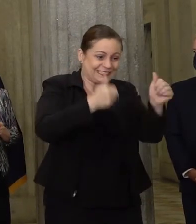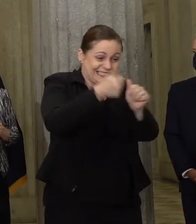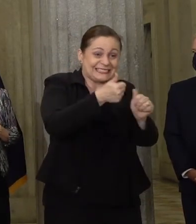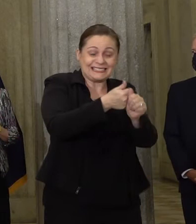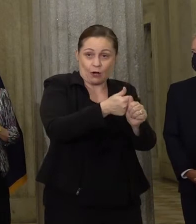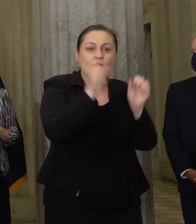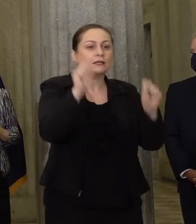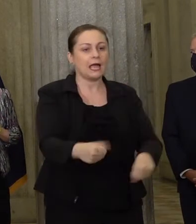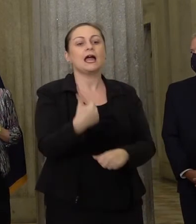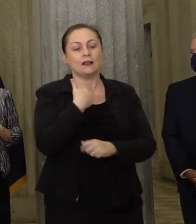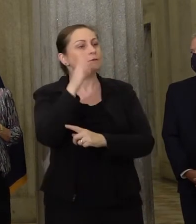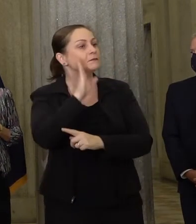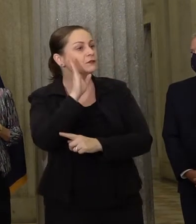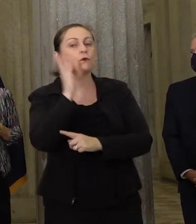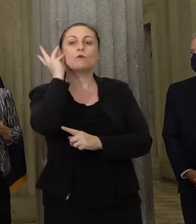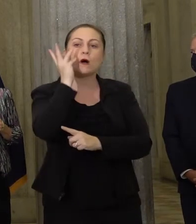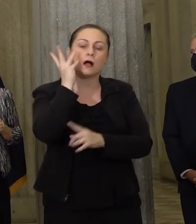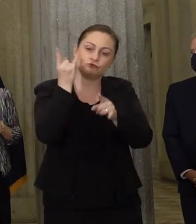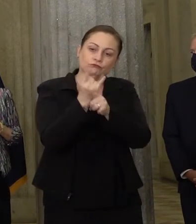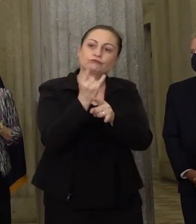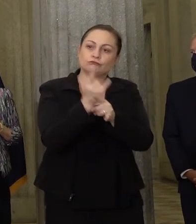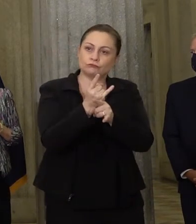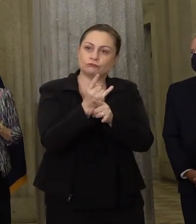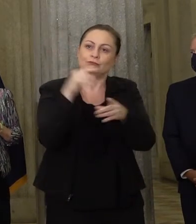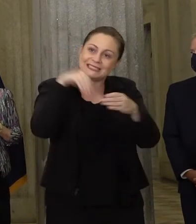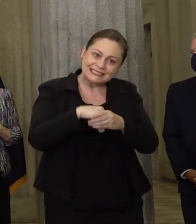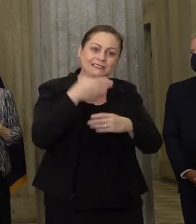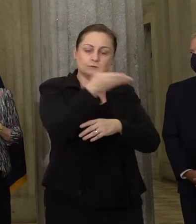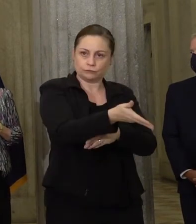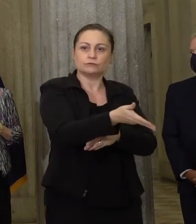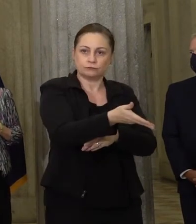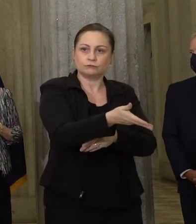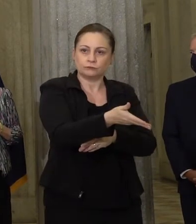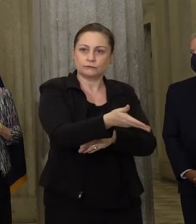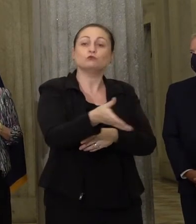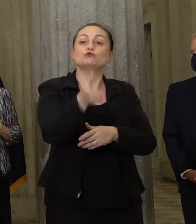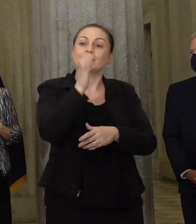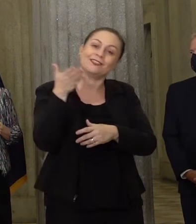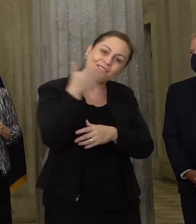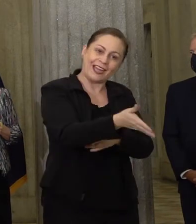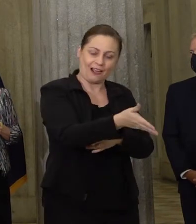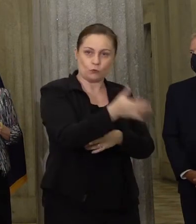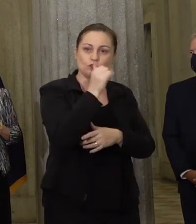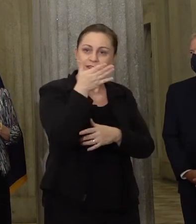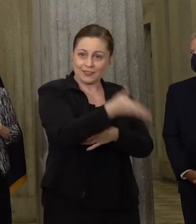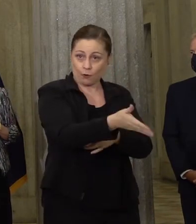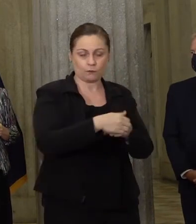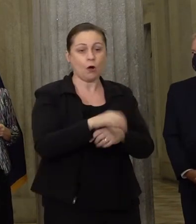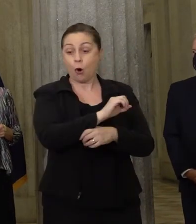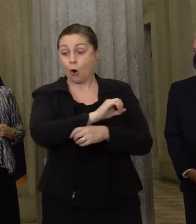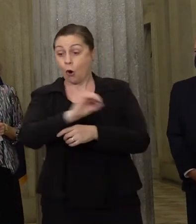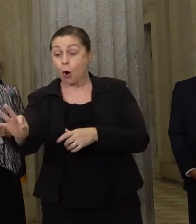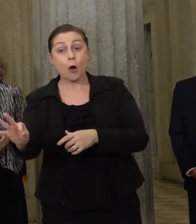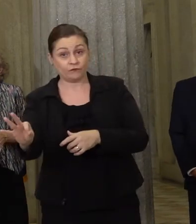have beer, wine, or liquor on-premise. So the on is you drink it there. And the off-premise licenses that